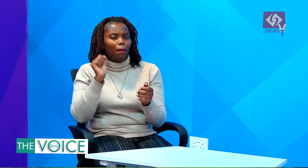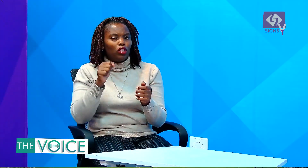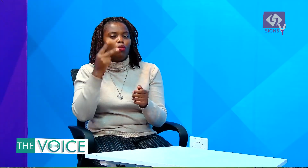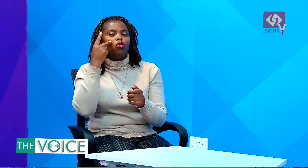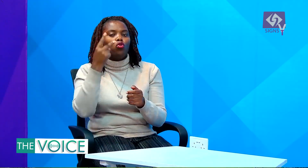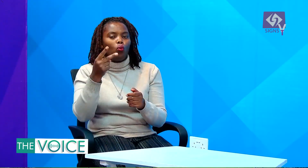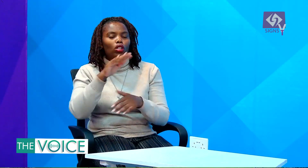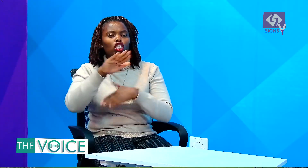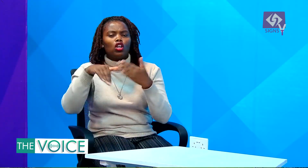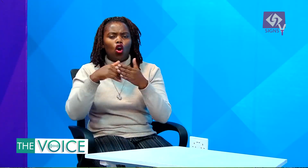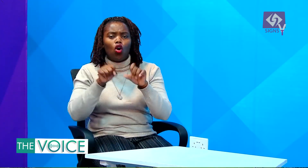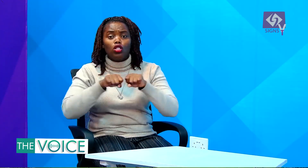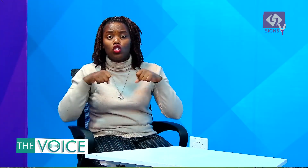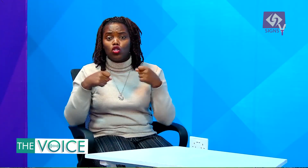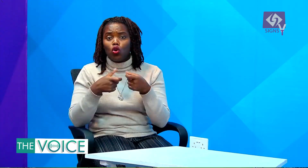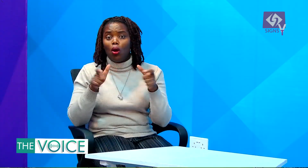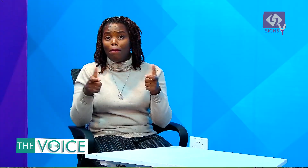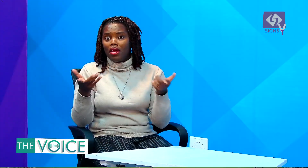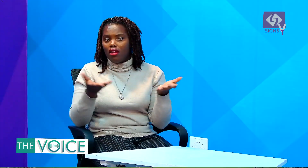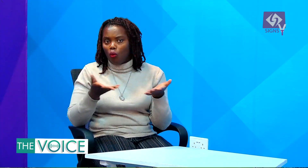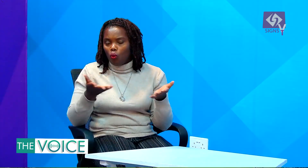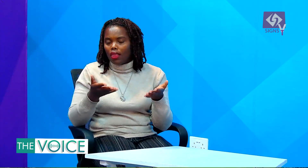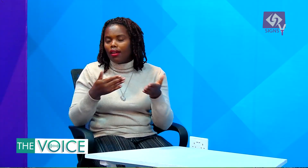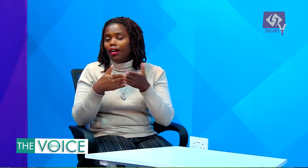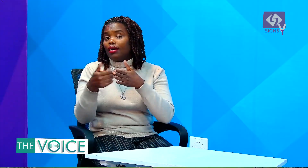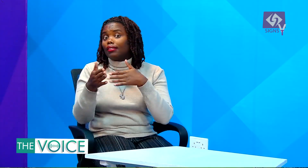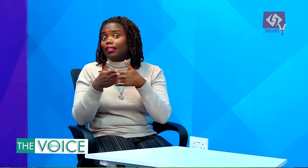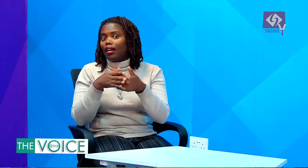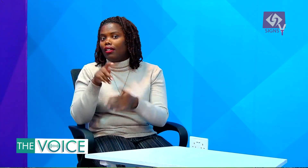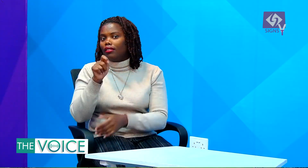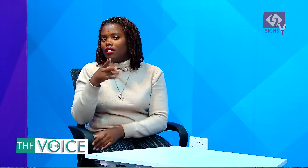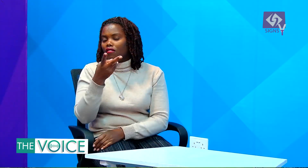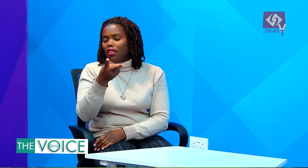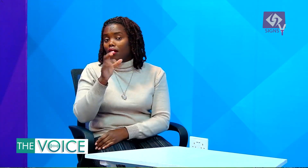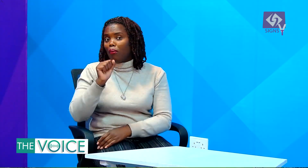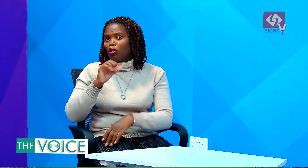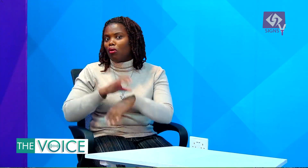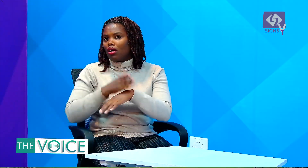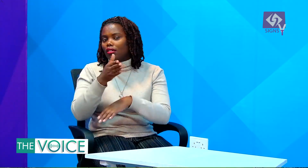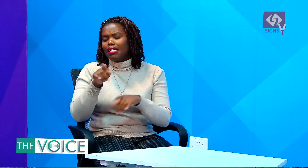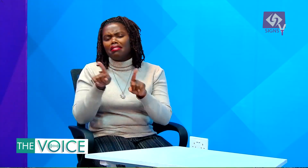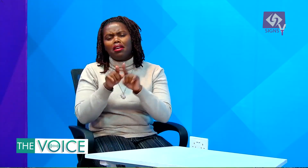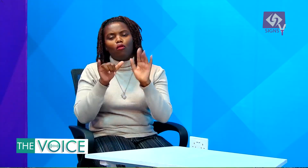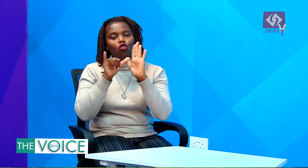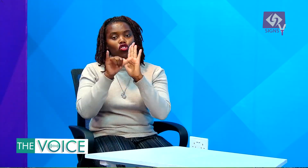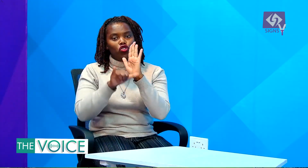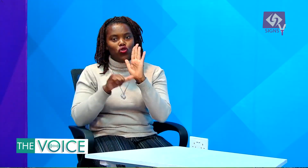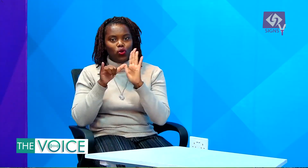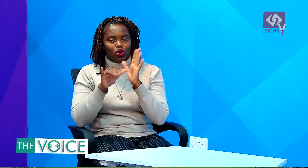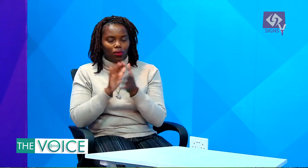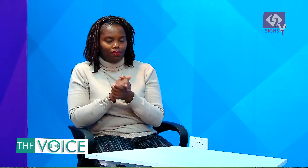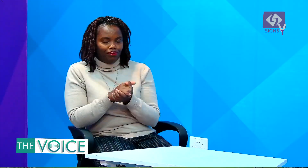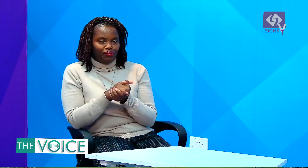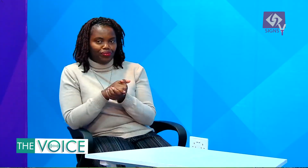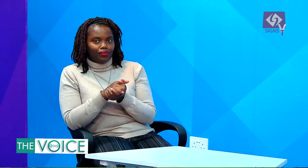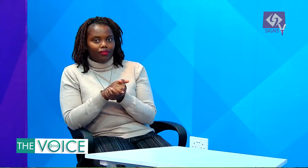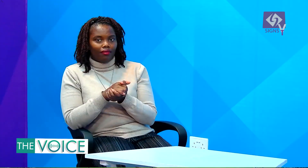can watch us again every Sunday. And you can also find us on YouTube at